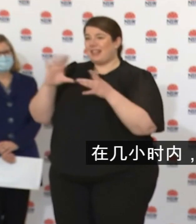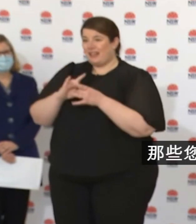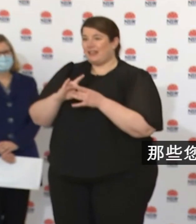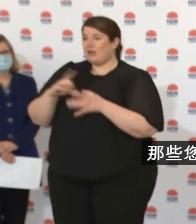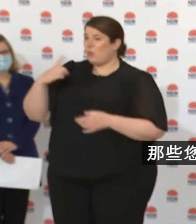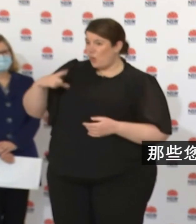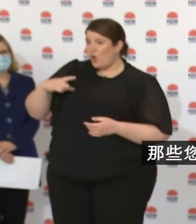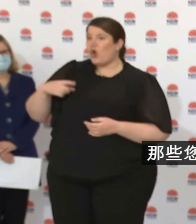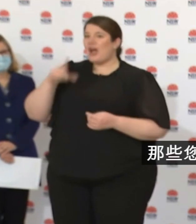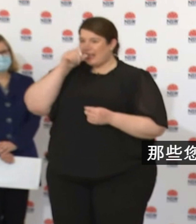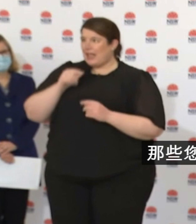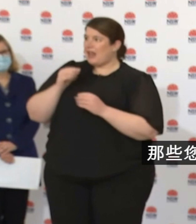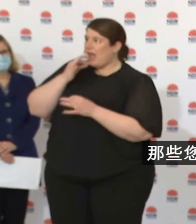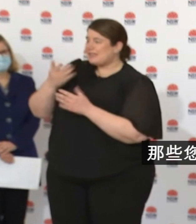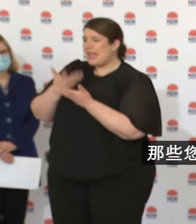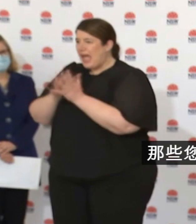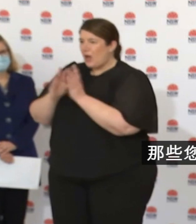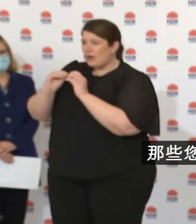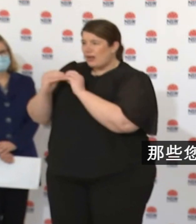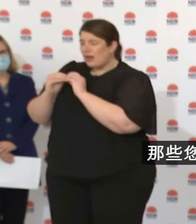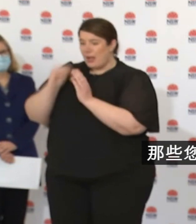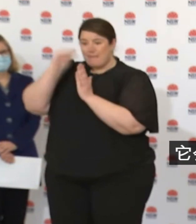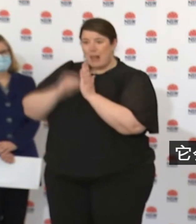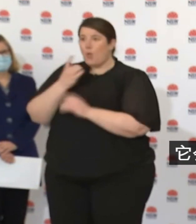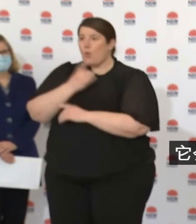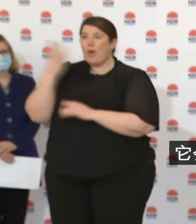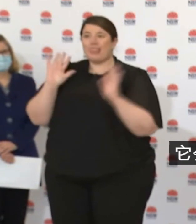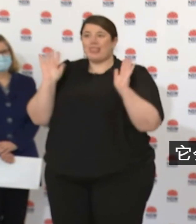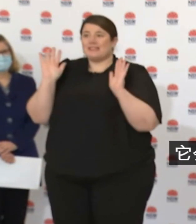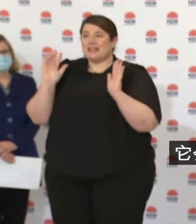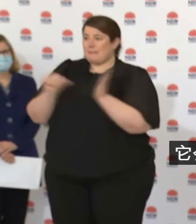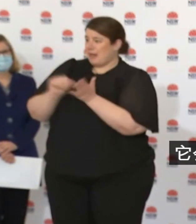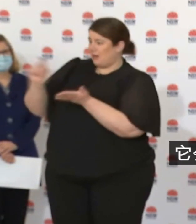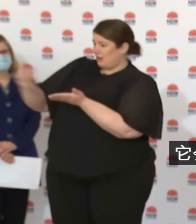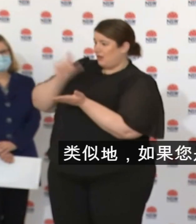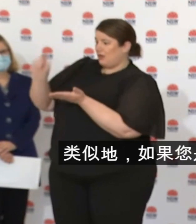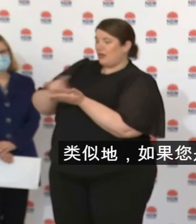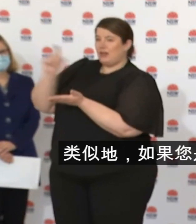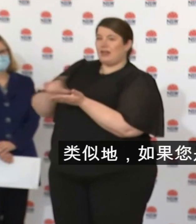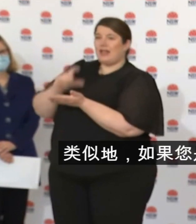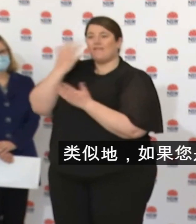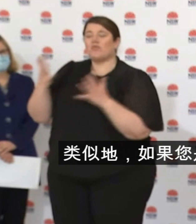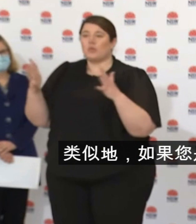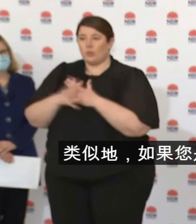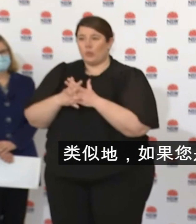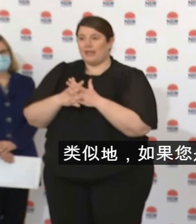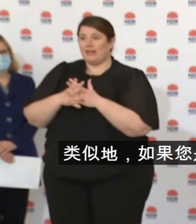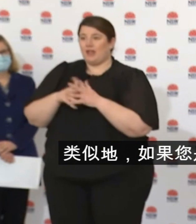to get those payments. You only need to apply once, and it automatically goes into your account every week during a